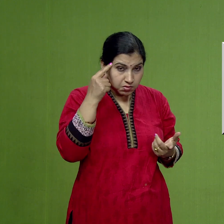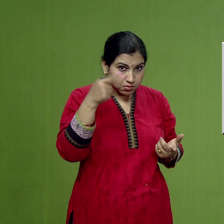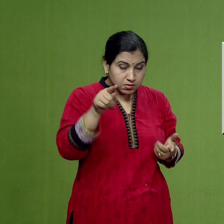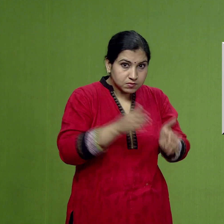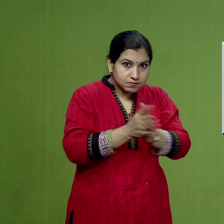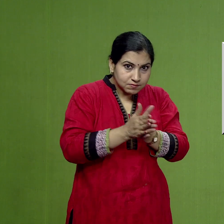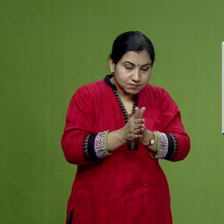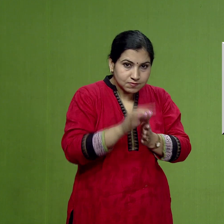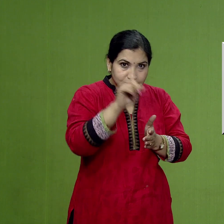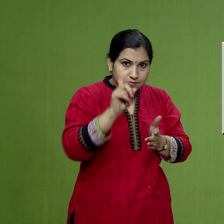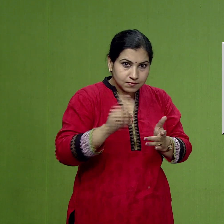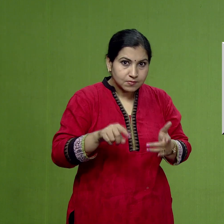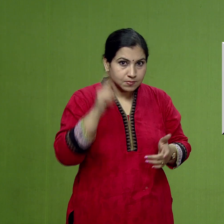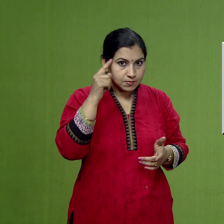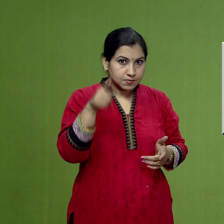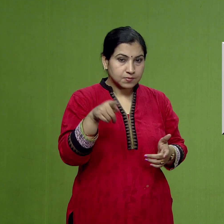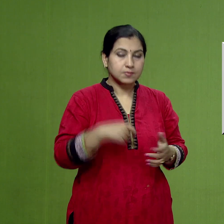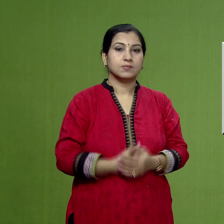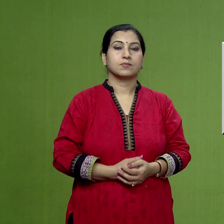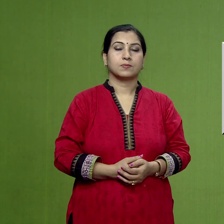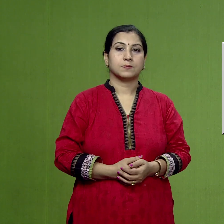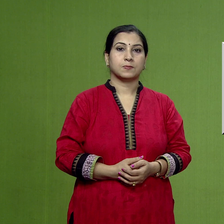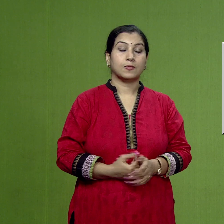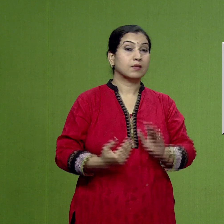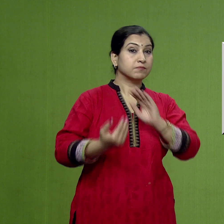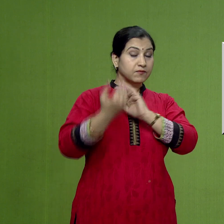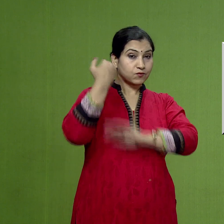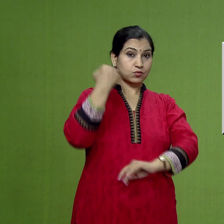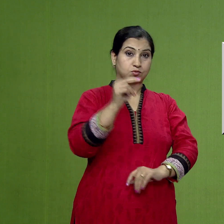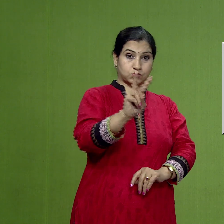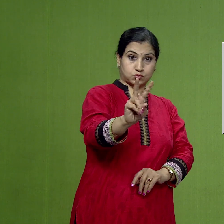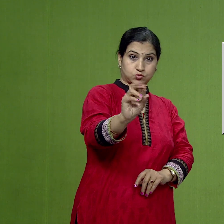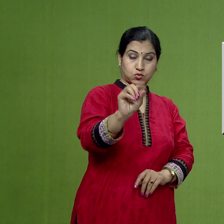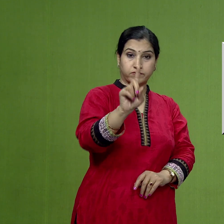According to Census 2011,